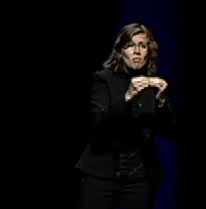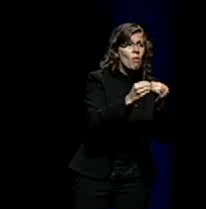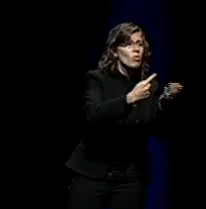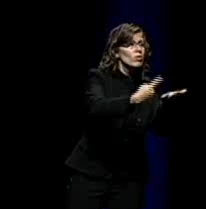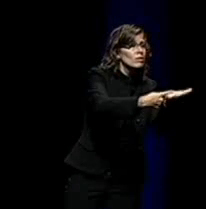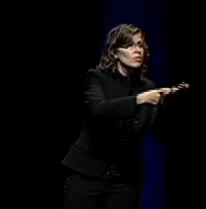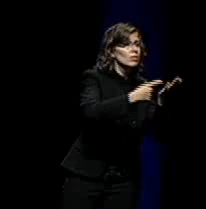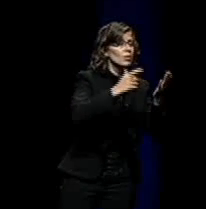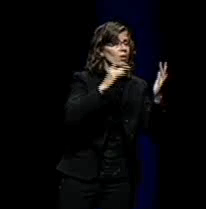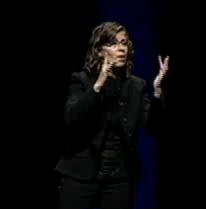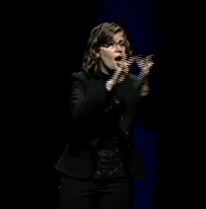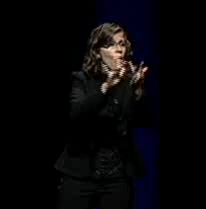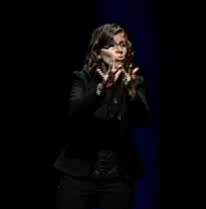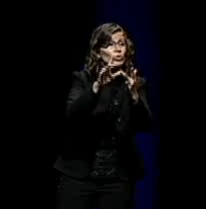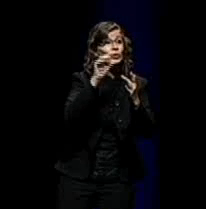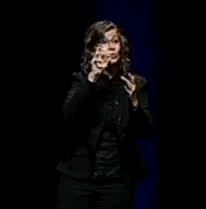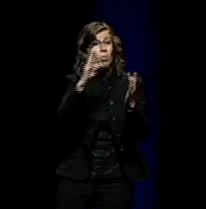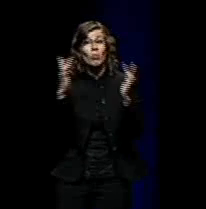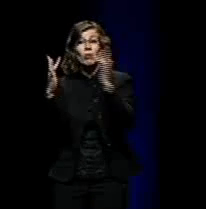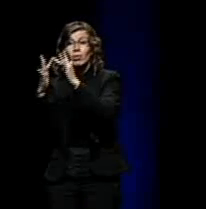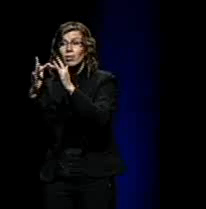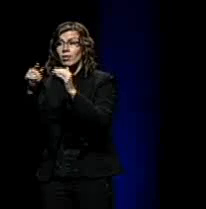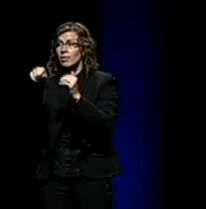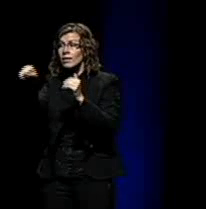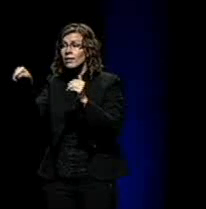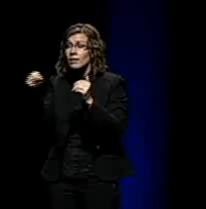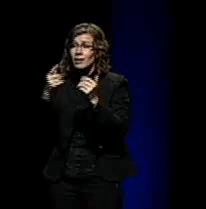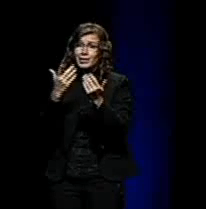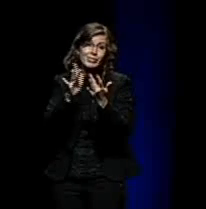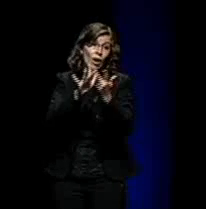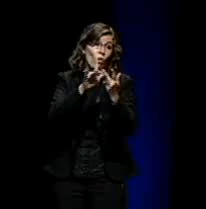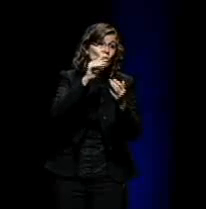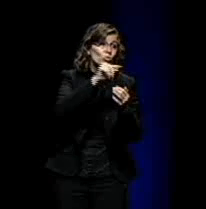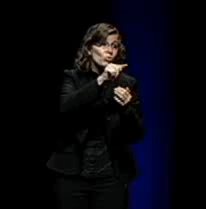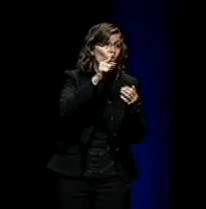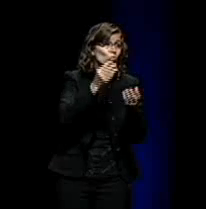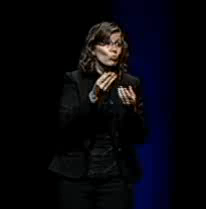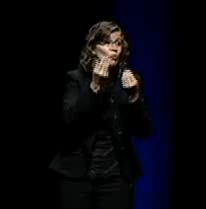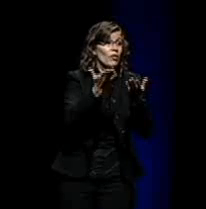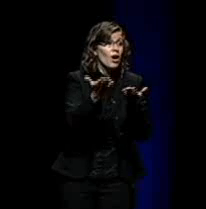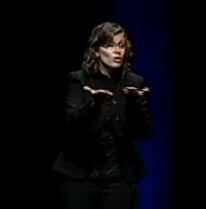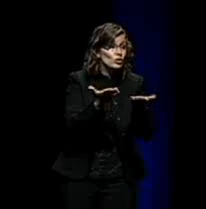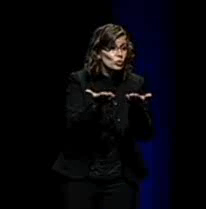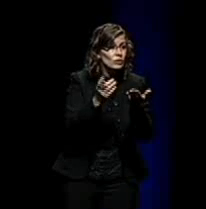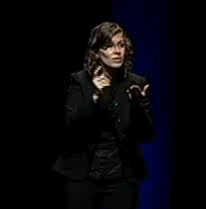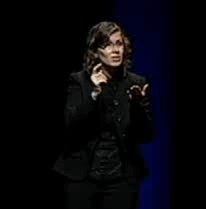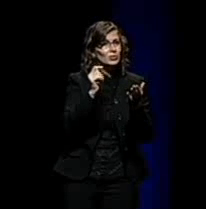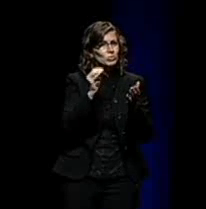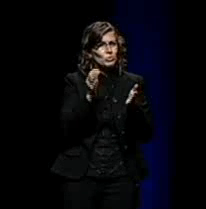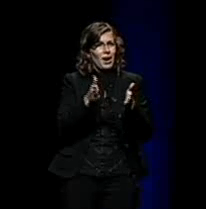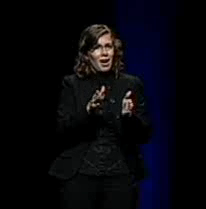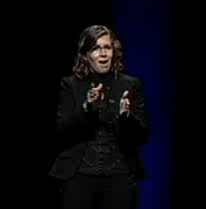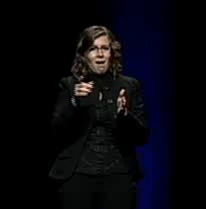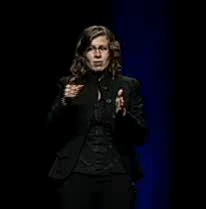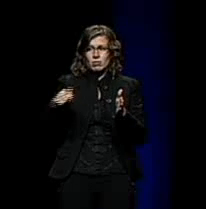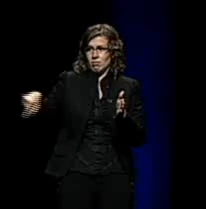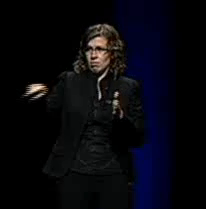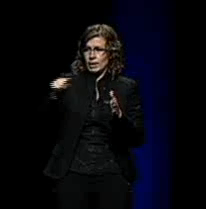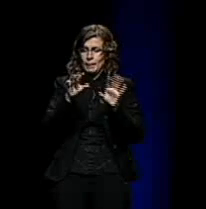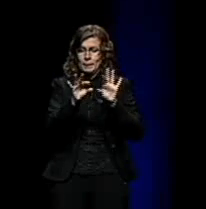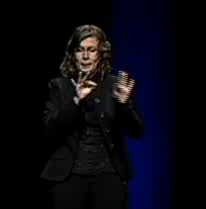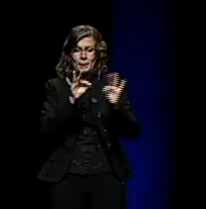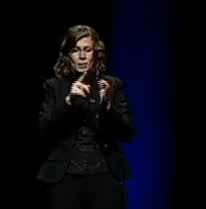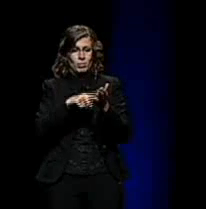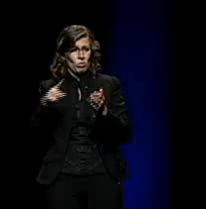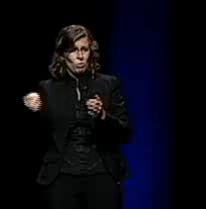those employers, the people that provide the service, to allow you to have that ability to select what you need.